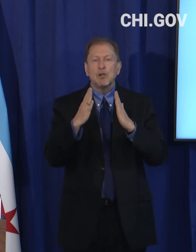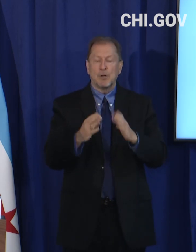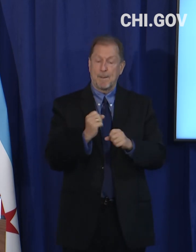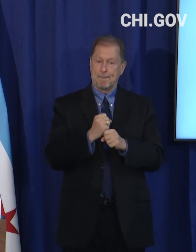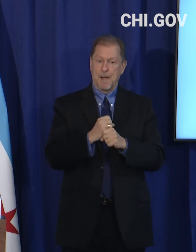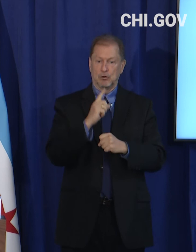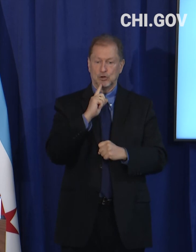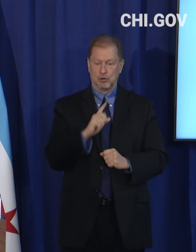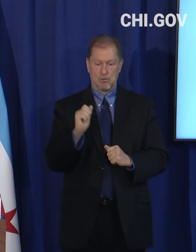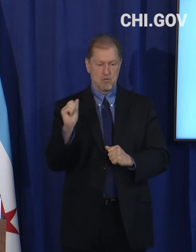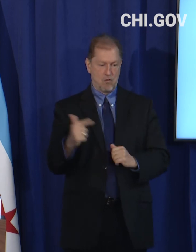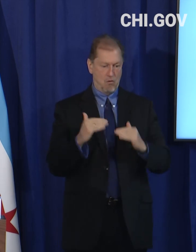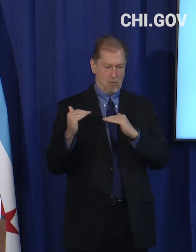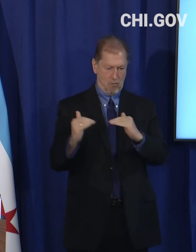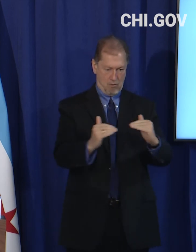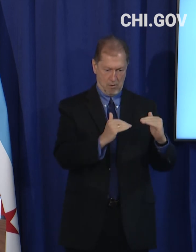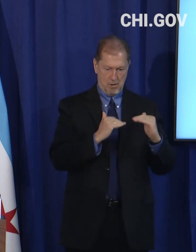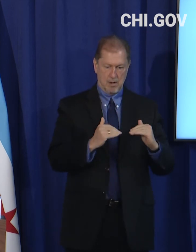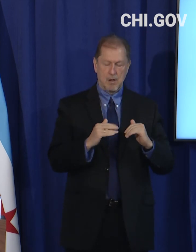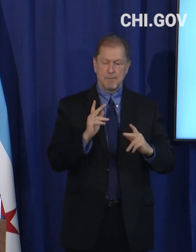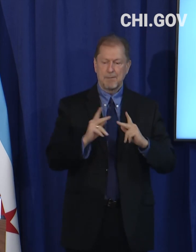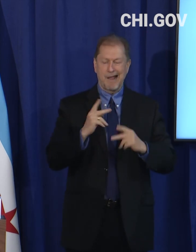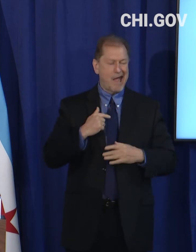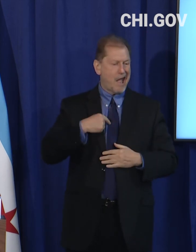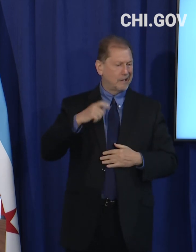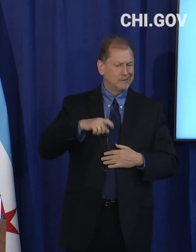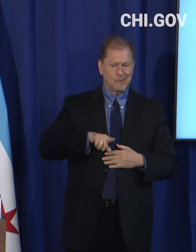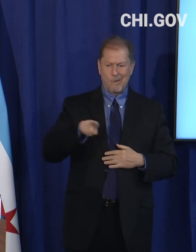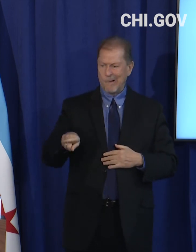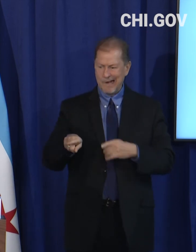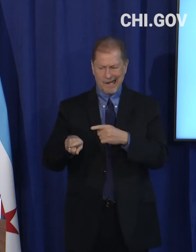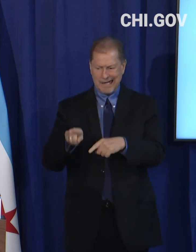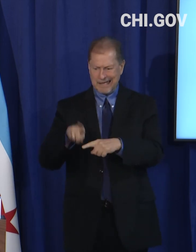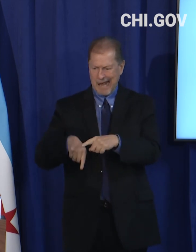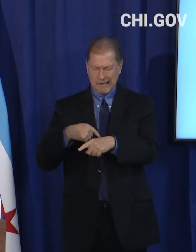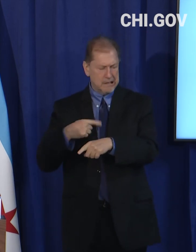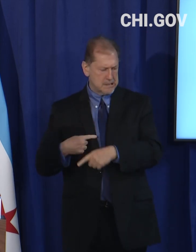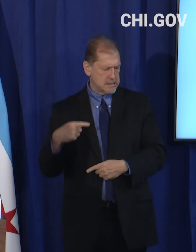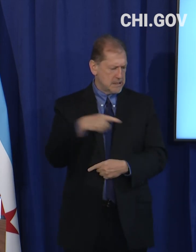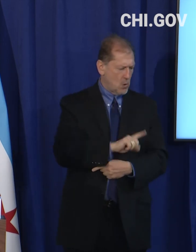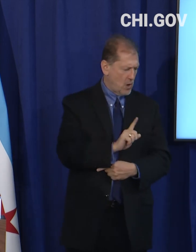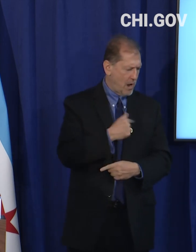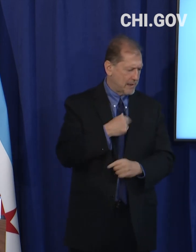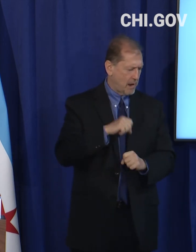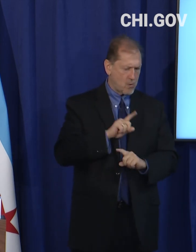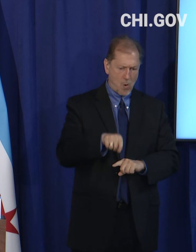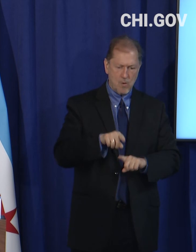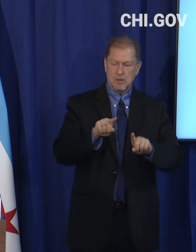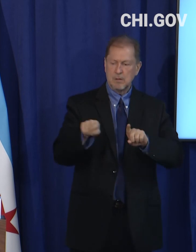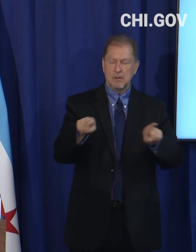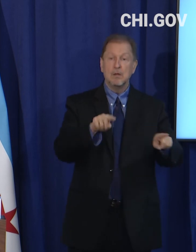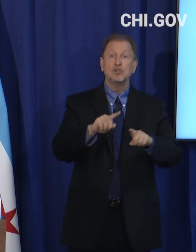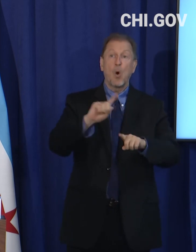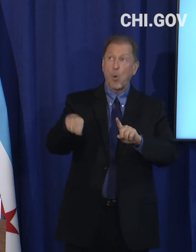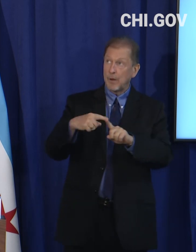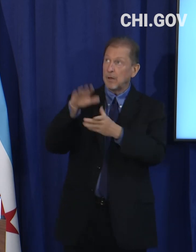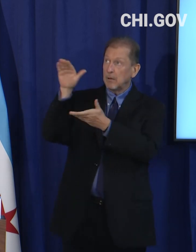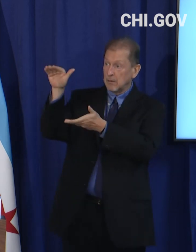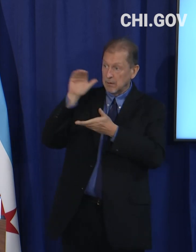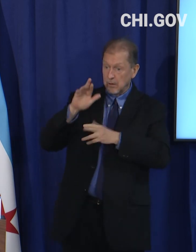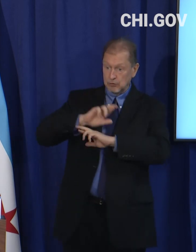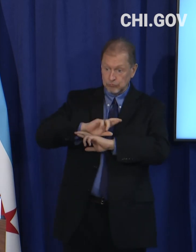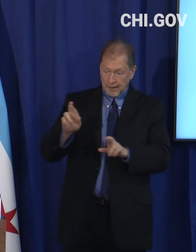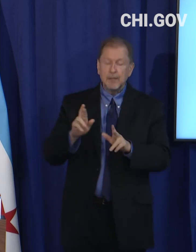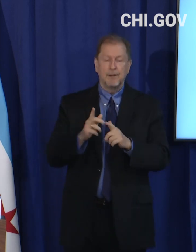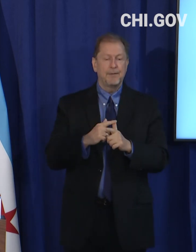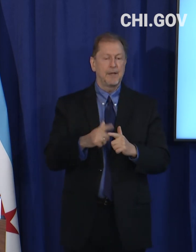access through flexible programs that can accommodate different scenarios when that vaccine becomes more widely